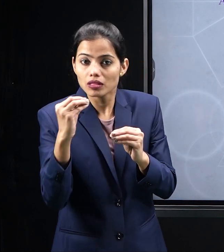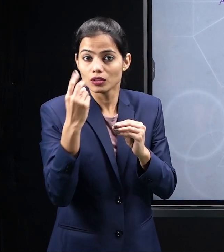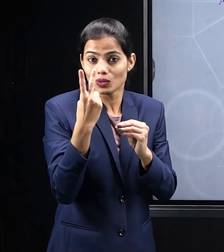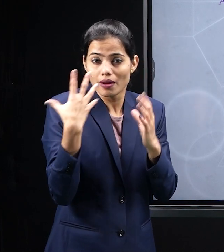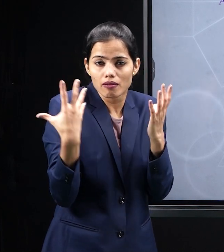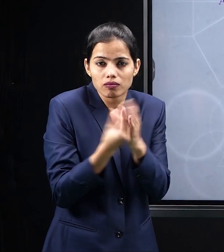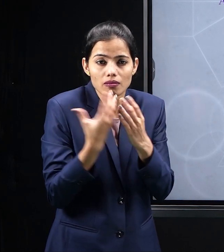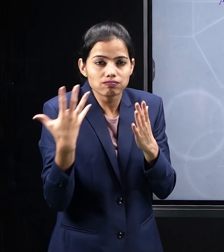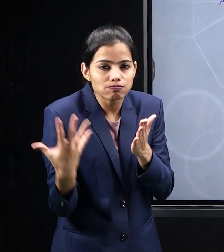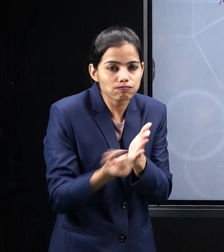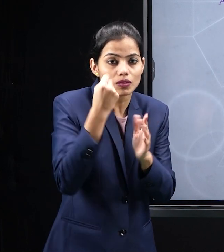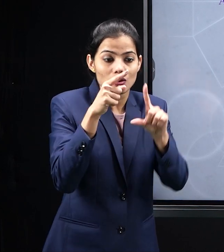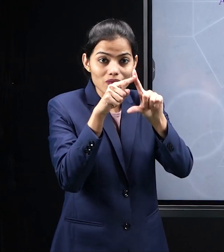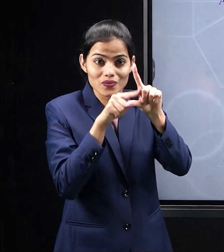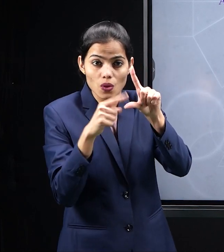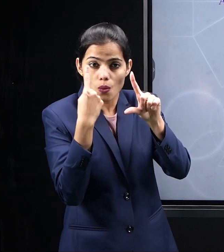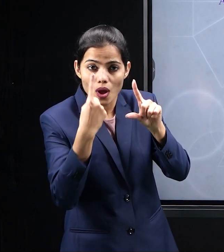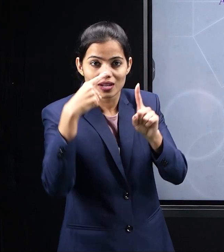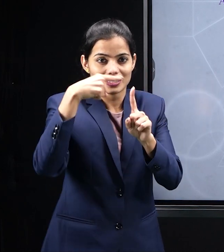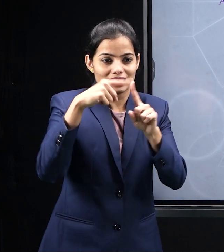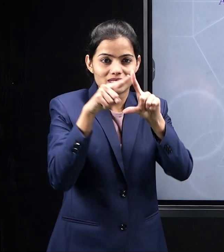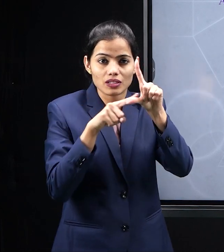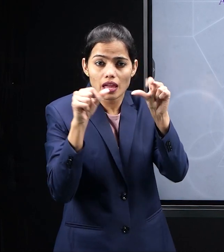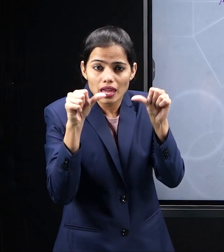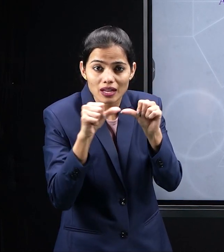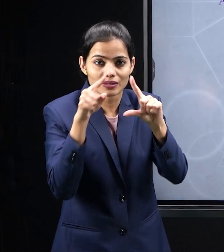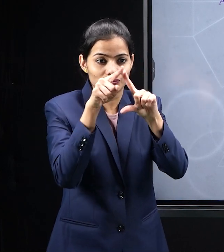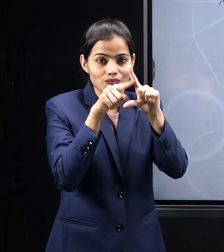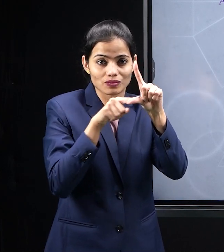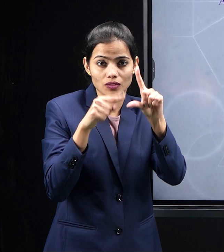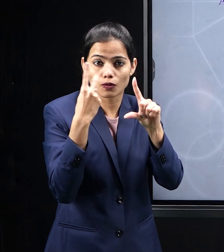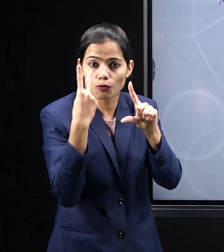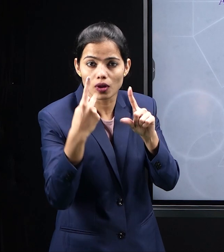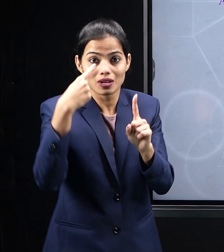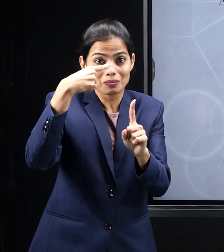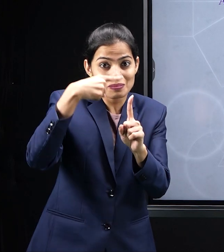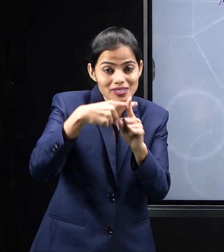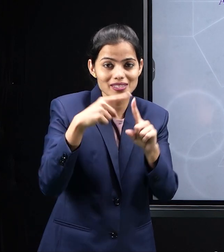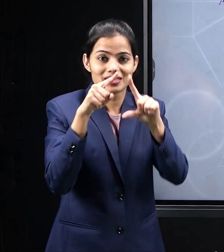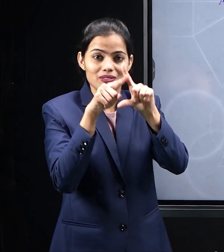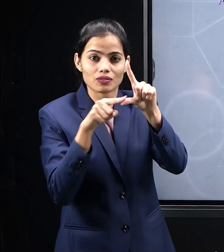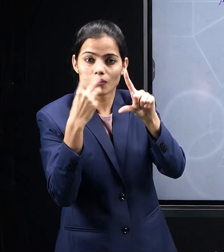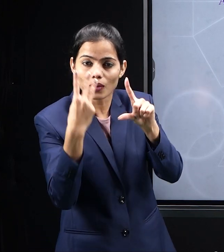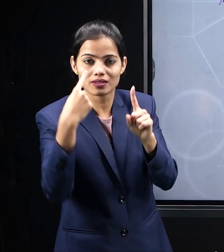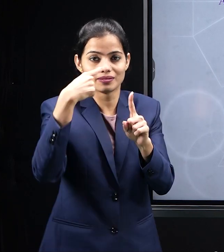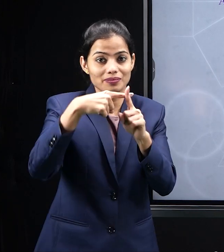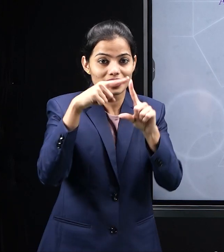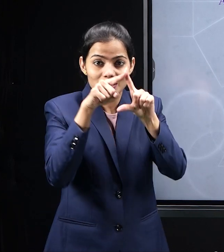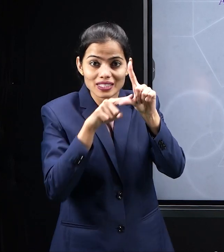2, we get angle 1 plus angle A plus angle 2 plus angle 3 plus angle